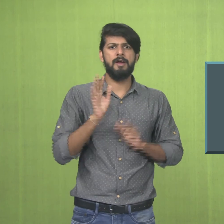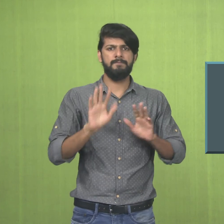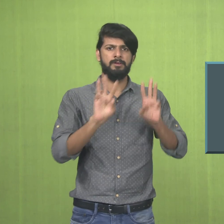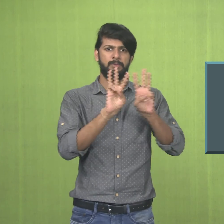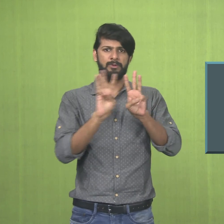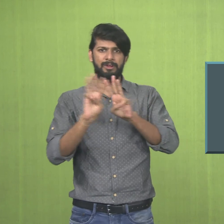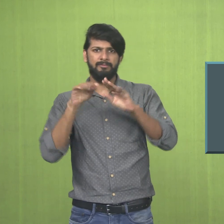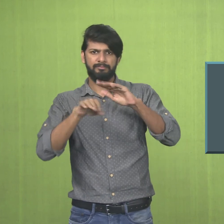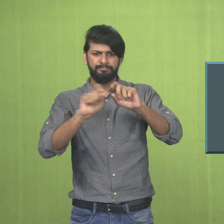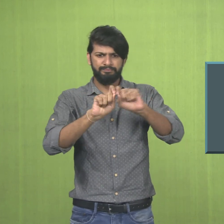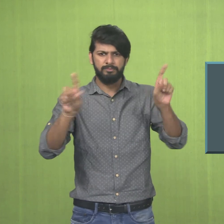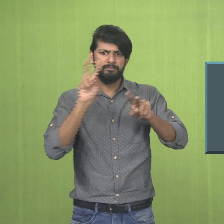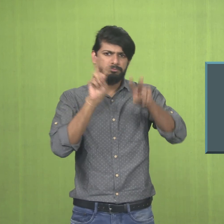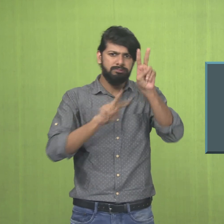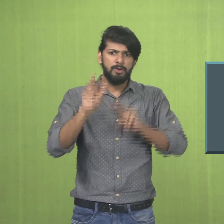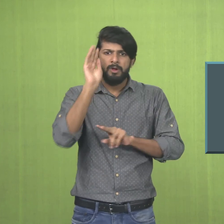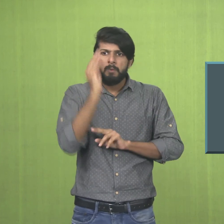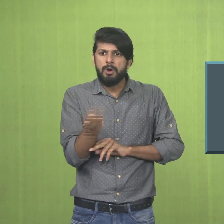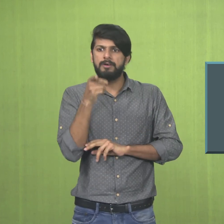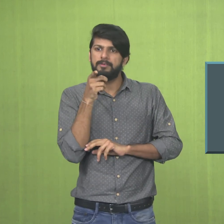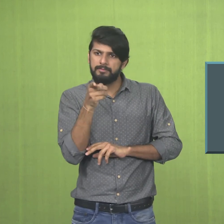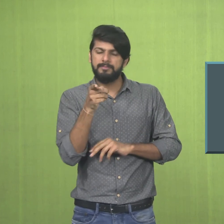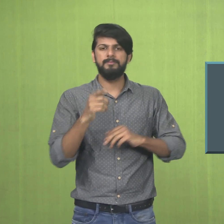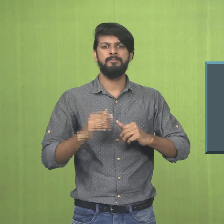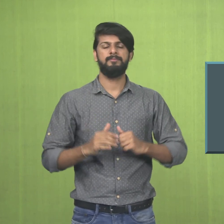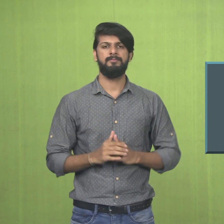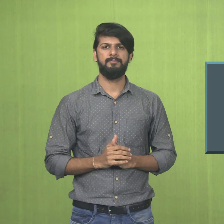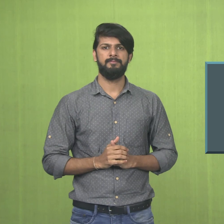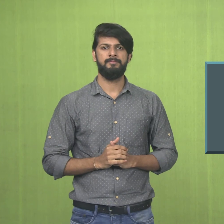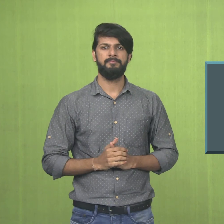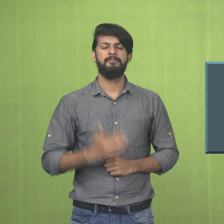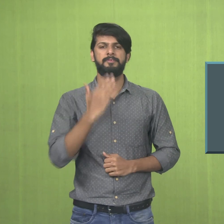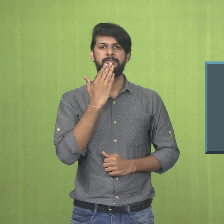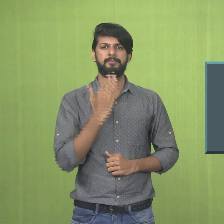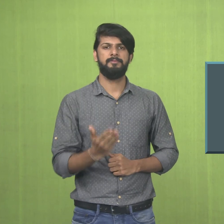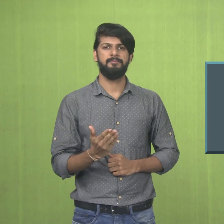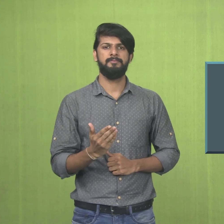For more information, you may visit our website www.nios.ac.in. Thank you.